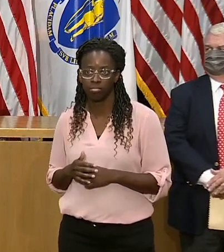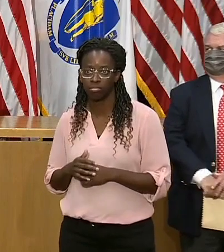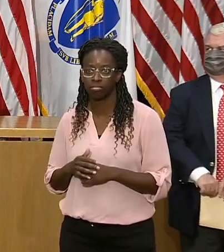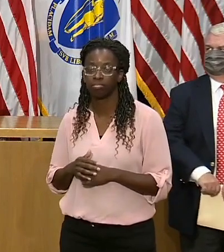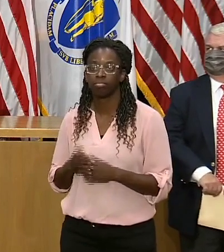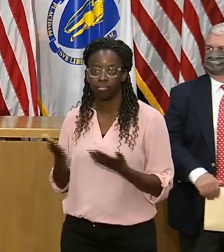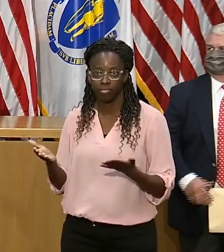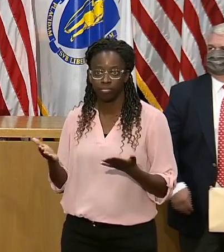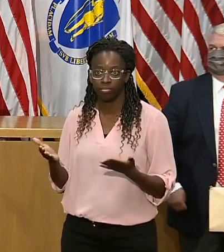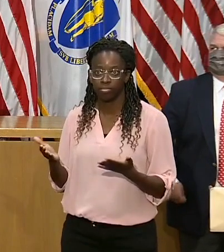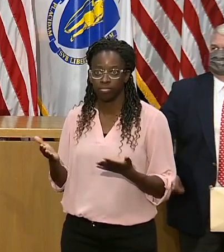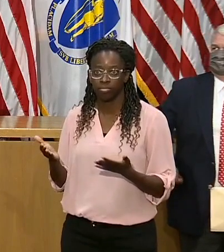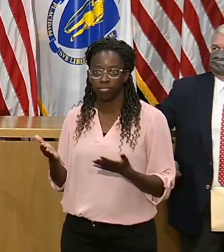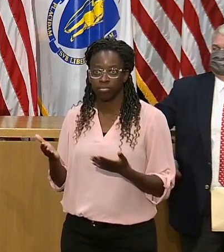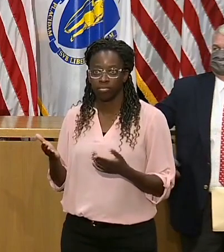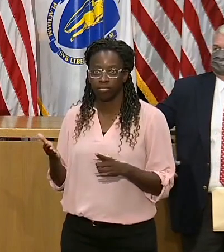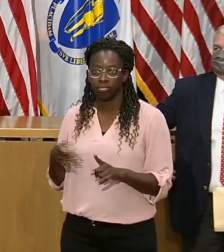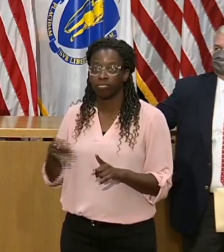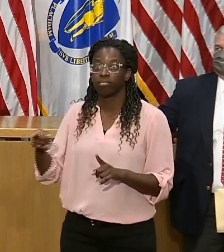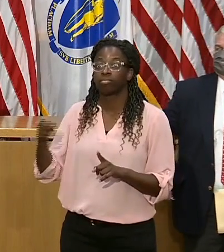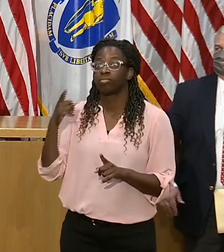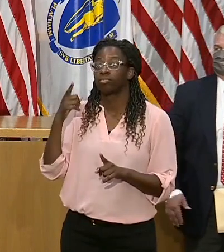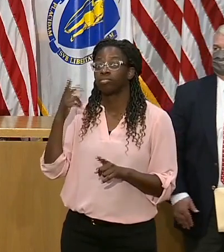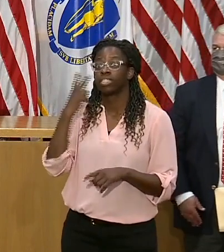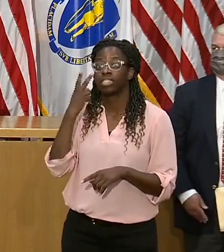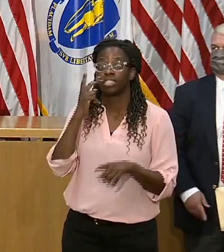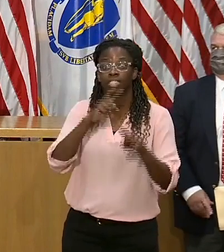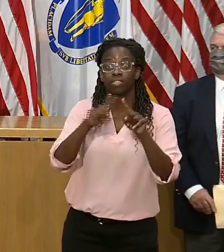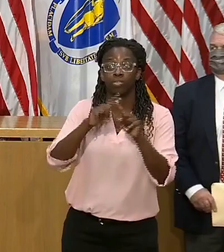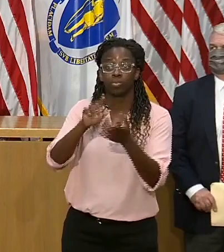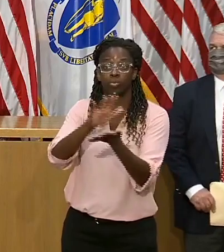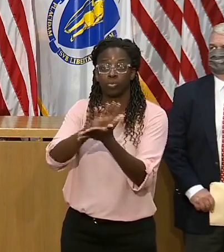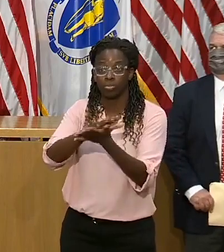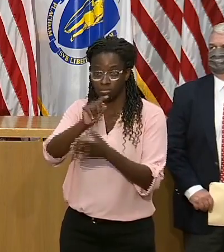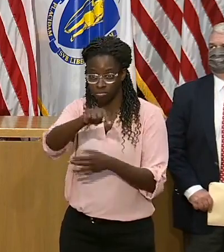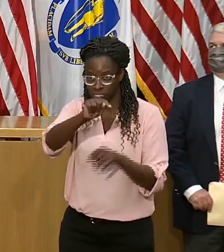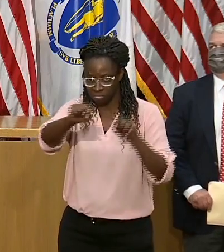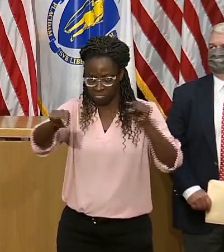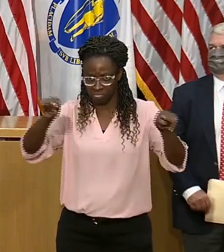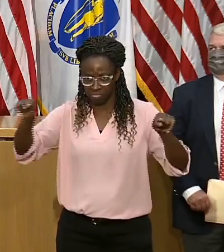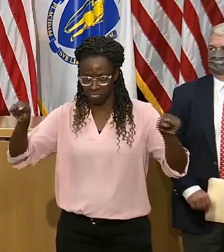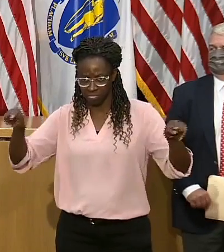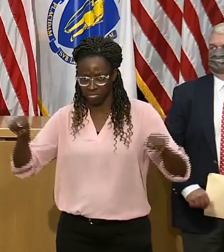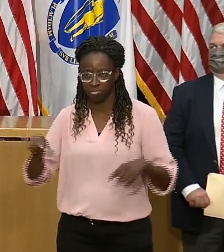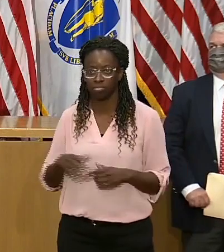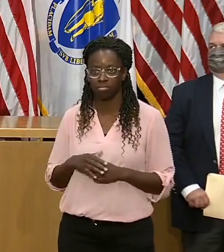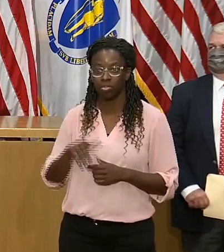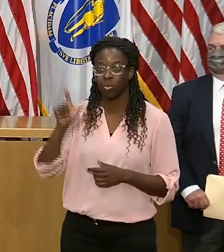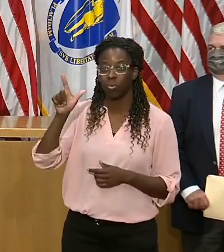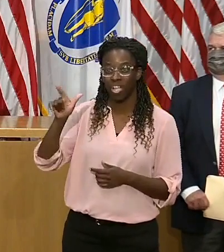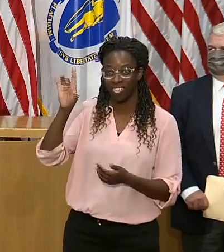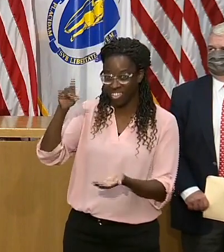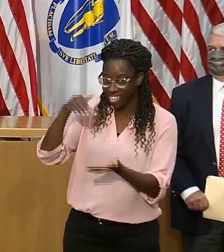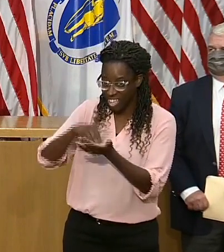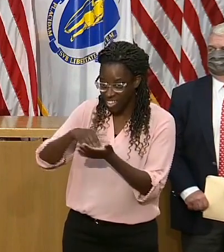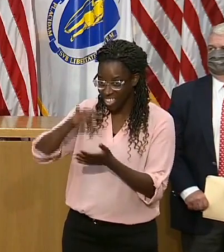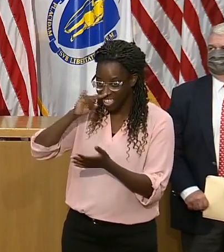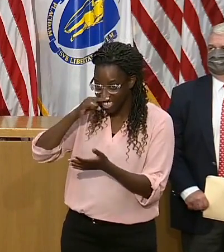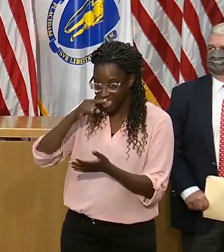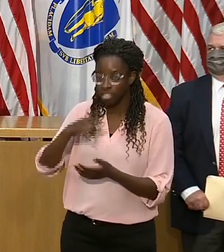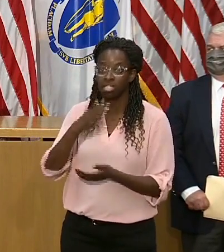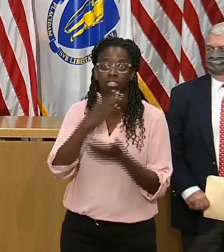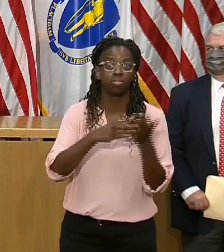the parochial schools in Massachusetts. They have 28,000 kids, 4,000 employees who have been